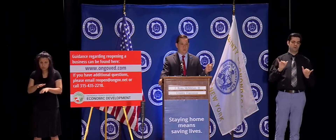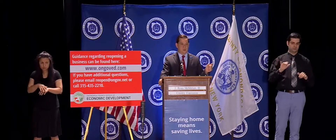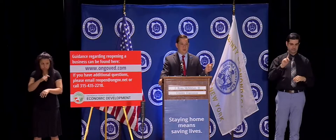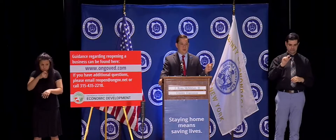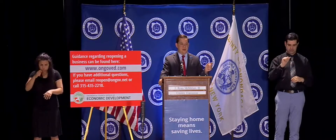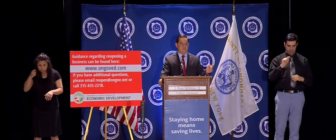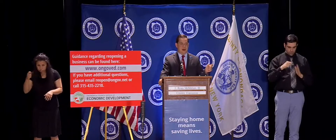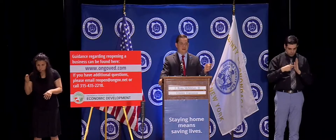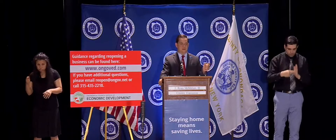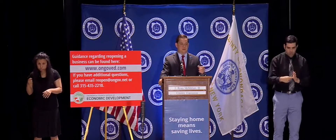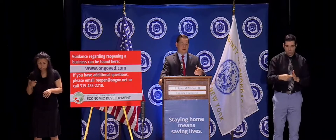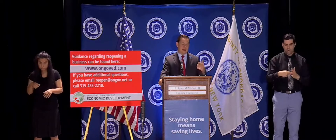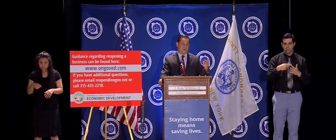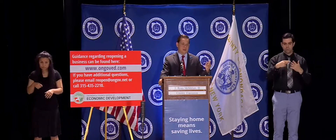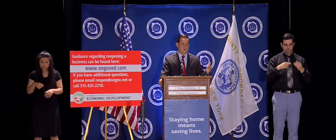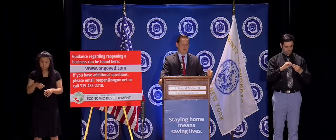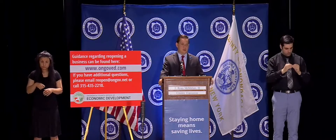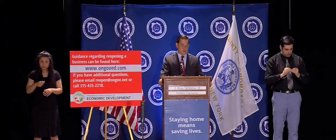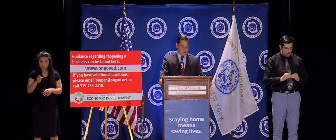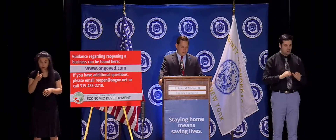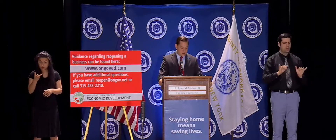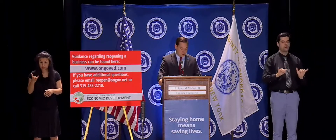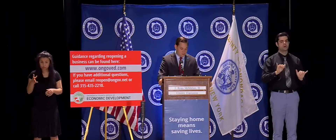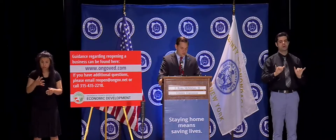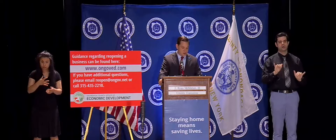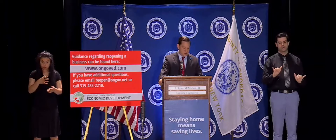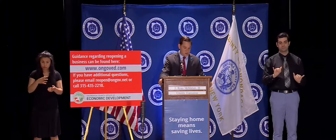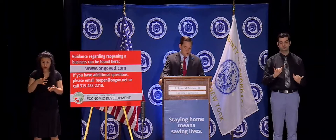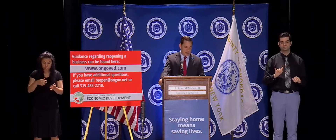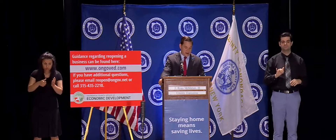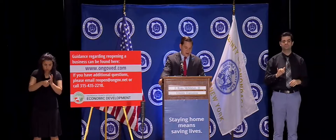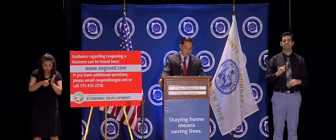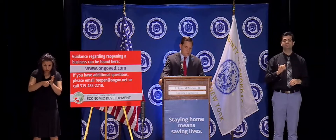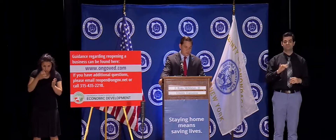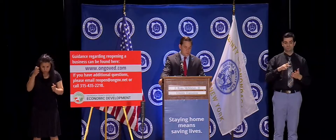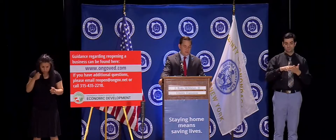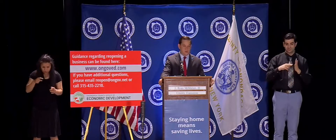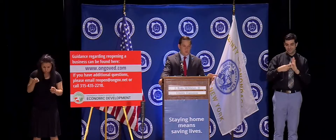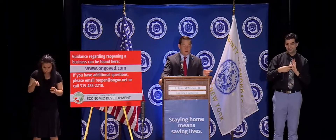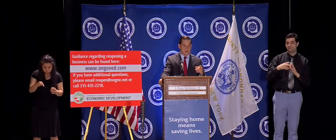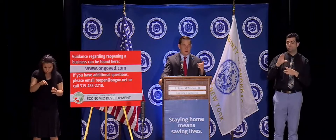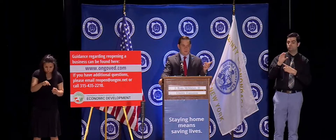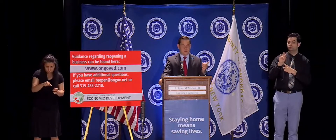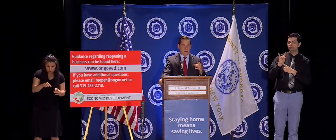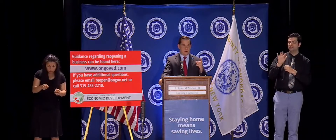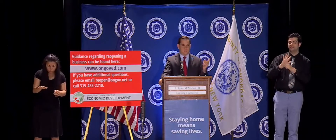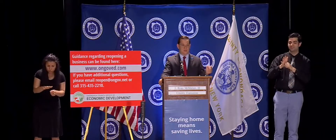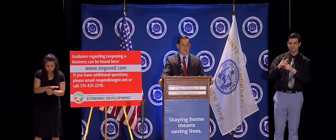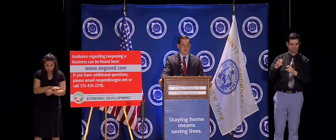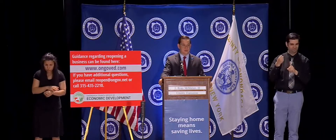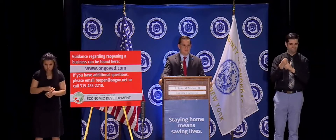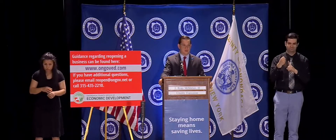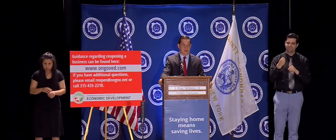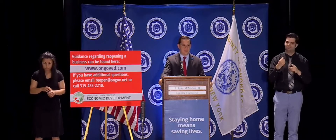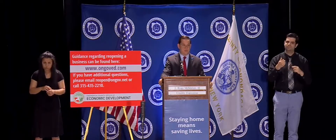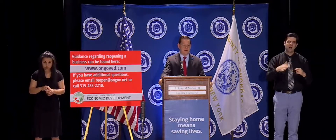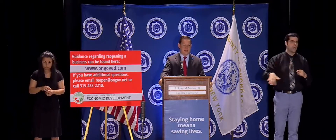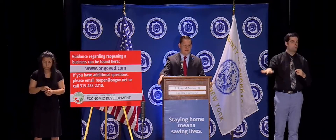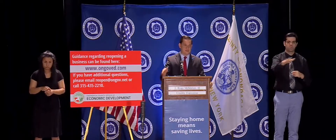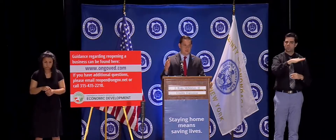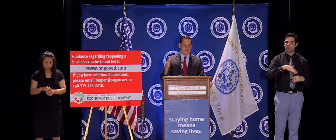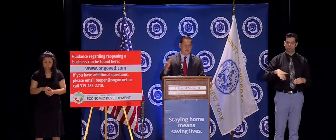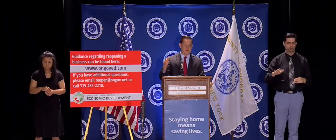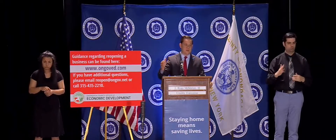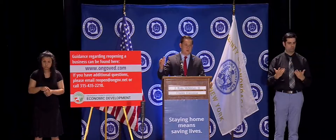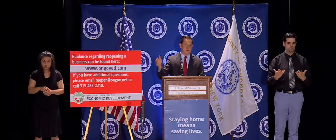true impact of it on the community. So right now, the week to week, the numbers probably aren't the easiest to look at, but